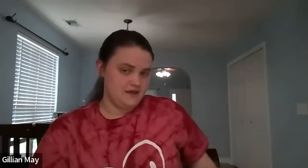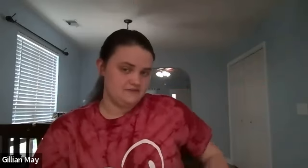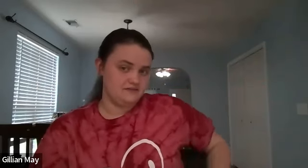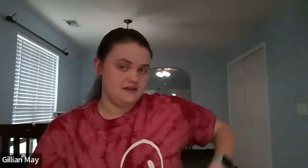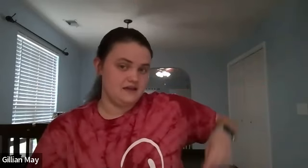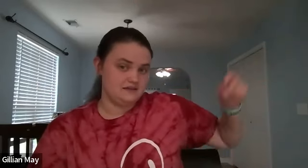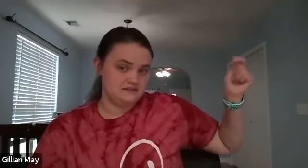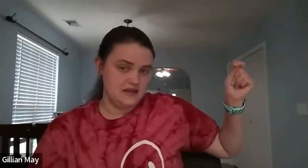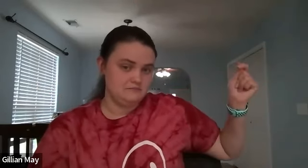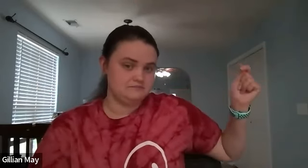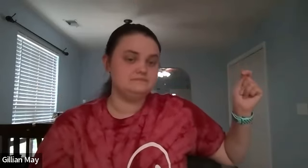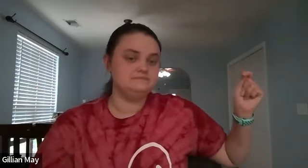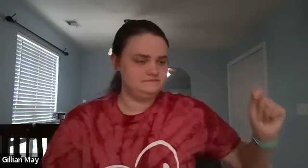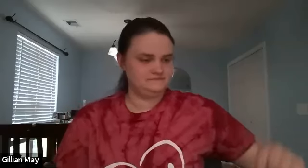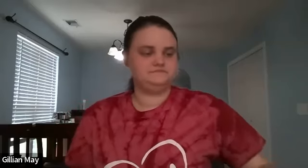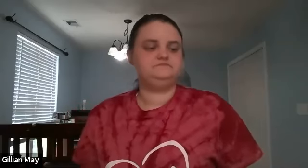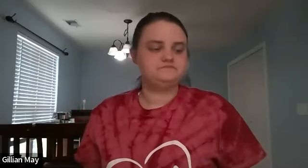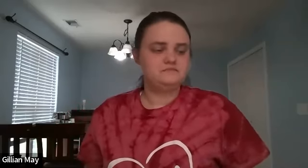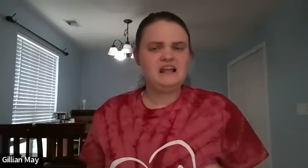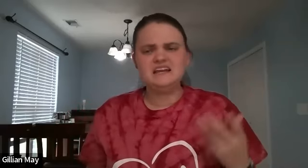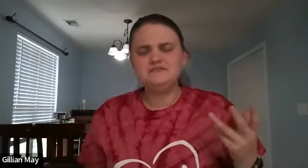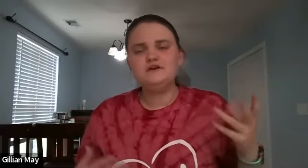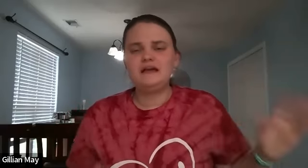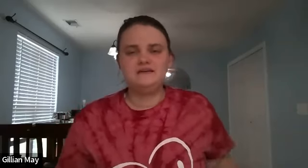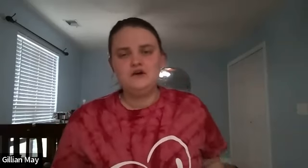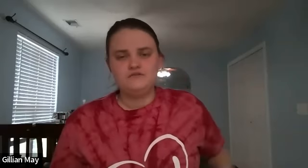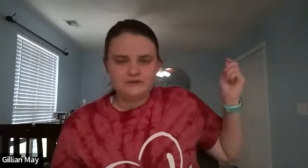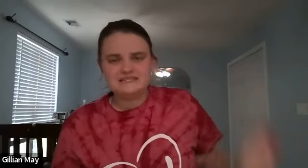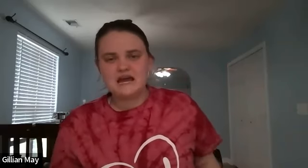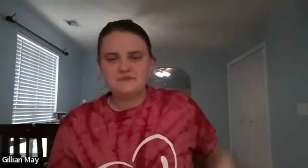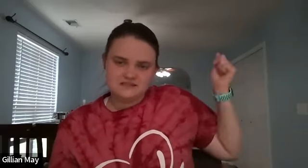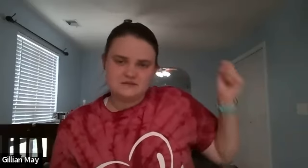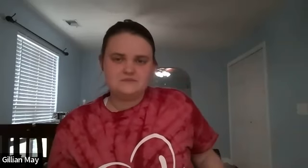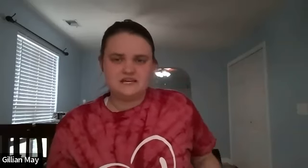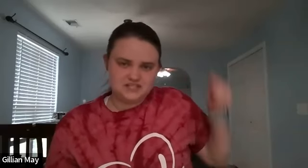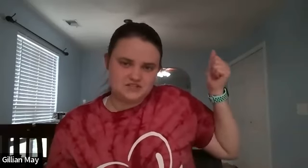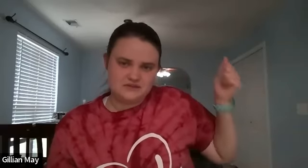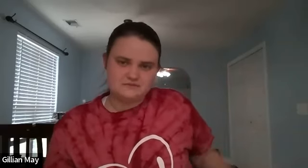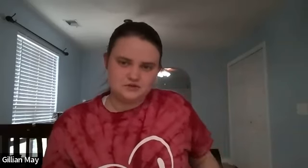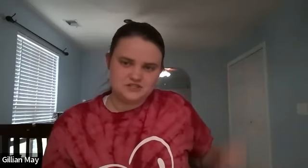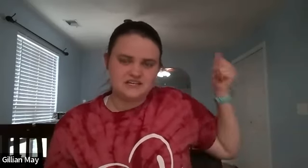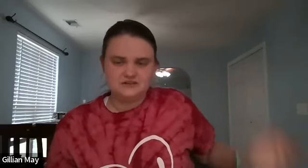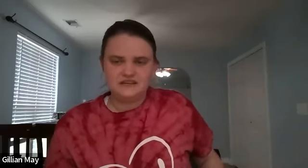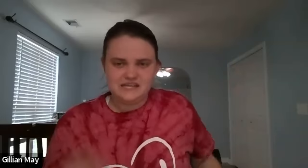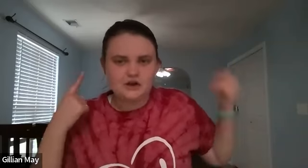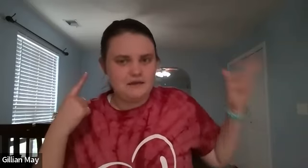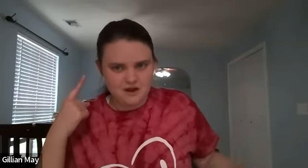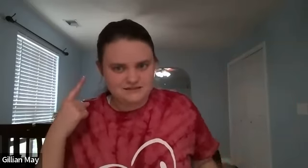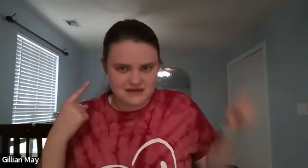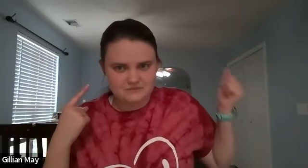pat the leg and snap. And if you don't like fully snap, sometimes I just do this motion and you can hear I'm not